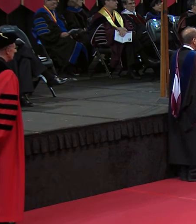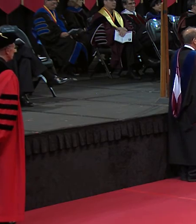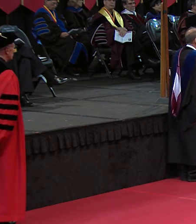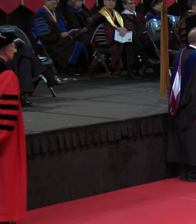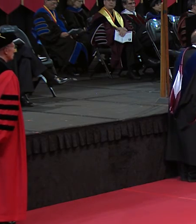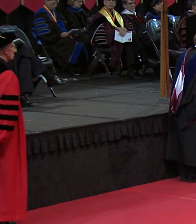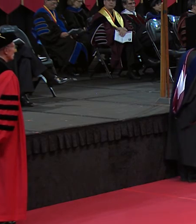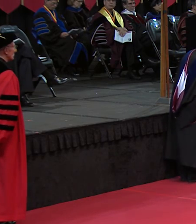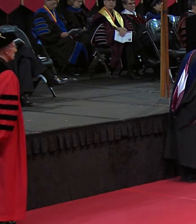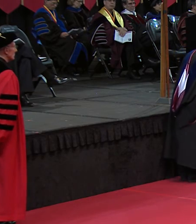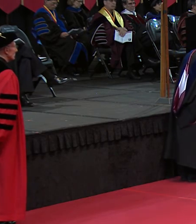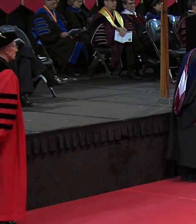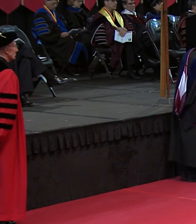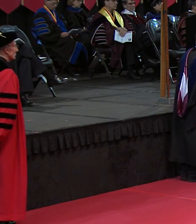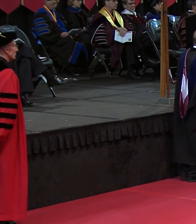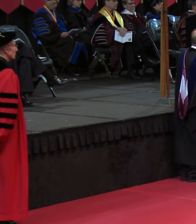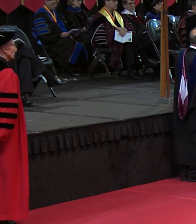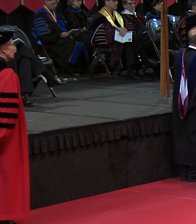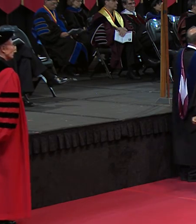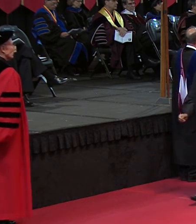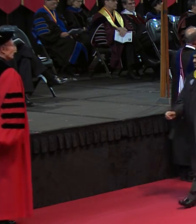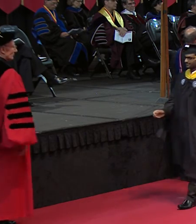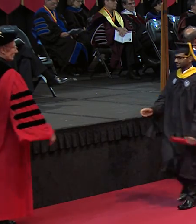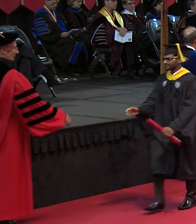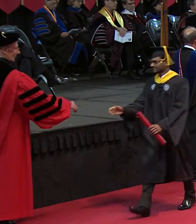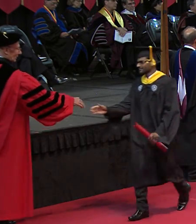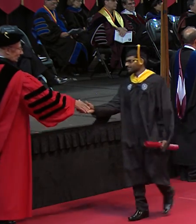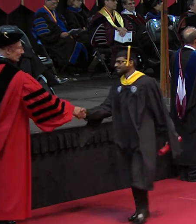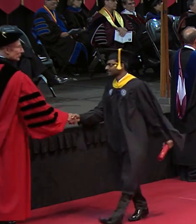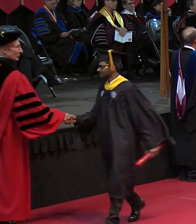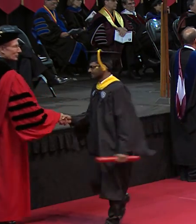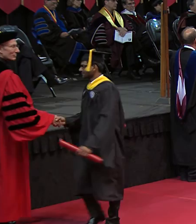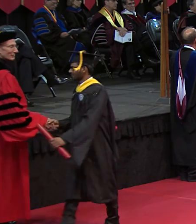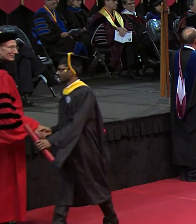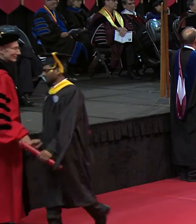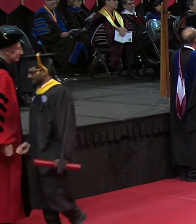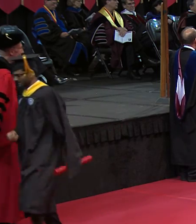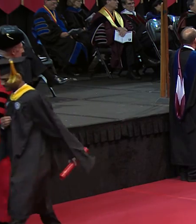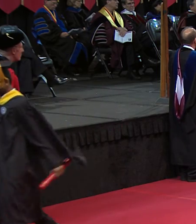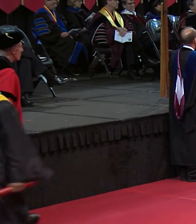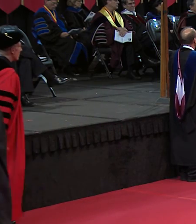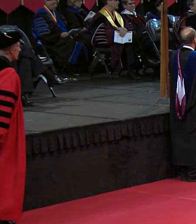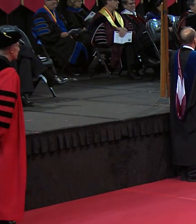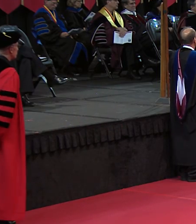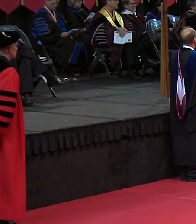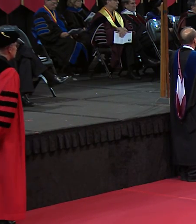Master of Science in Computer Science, Akhil Adula.